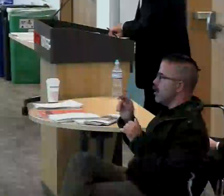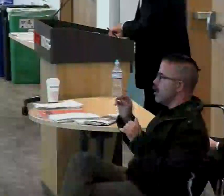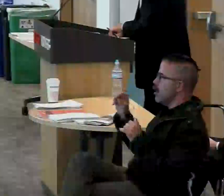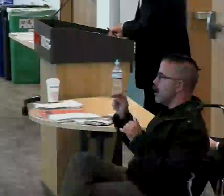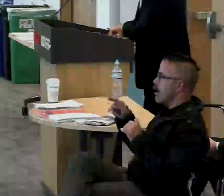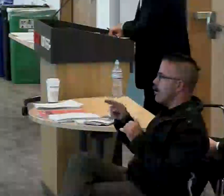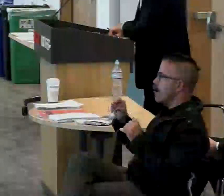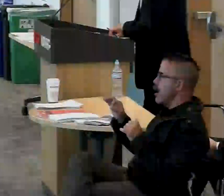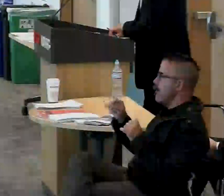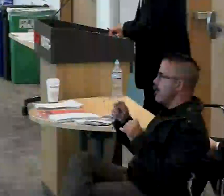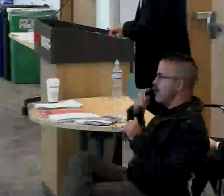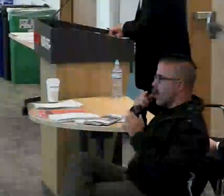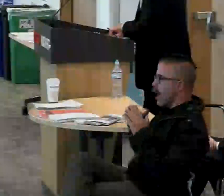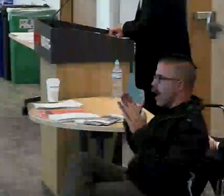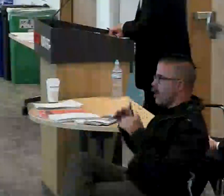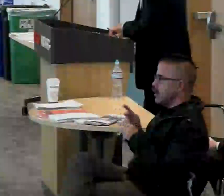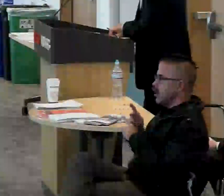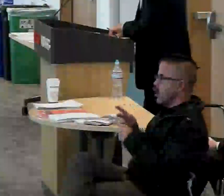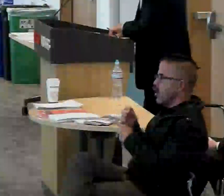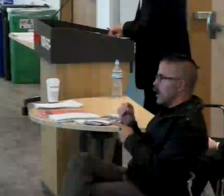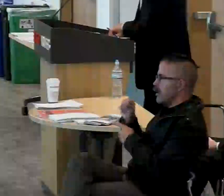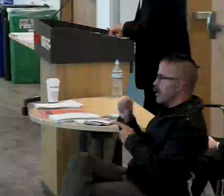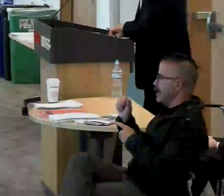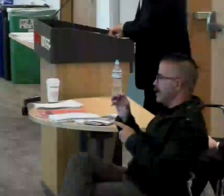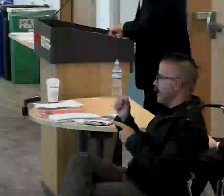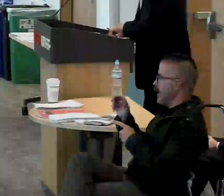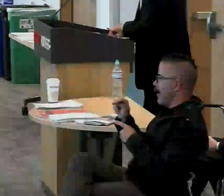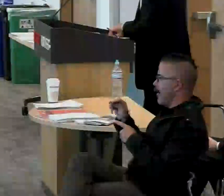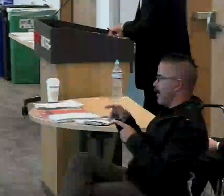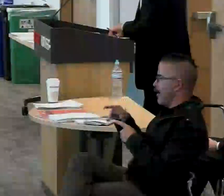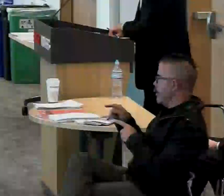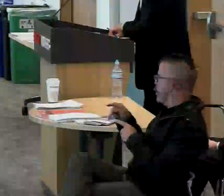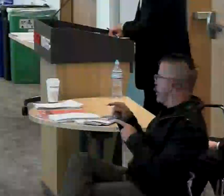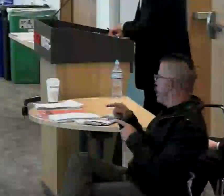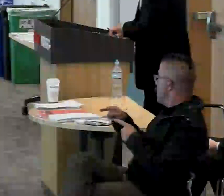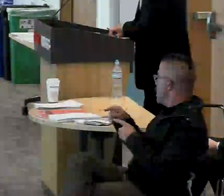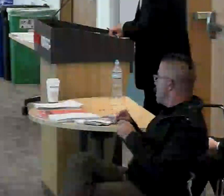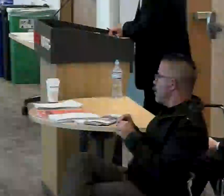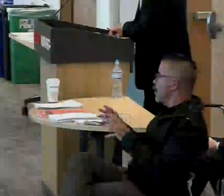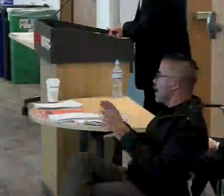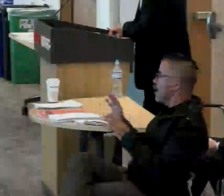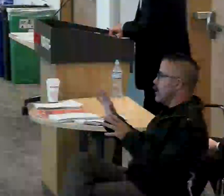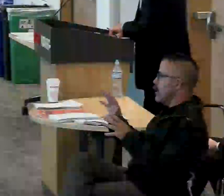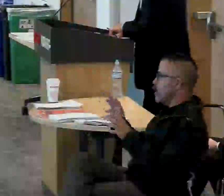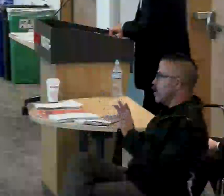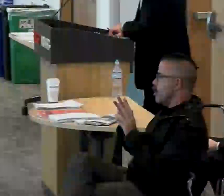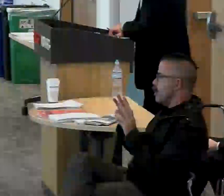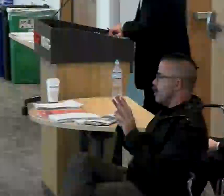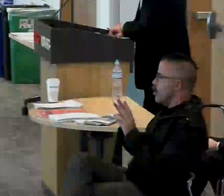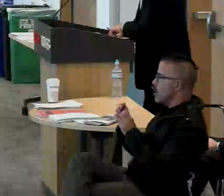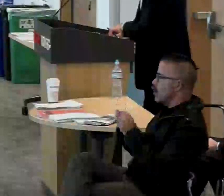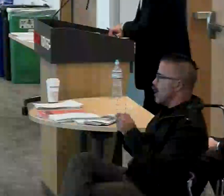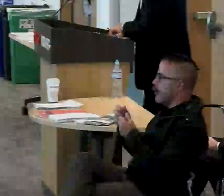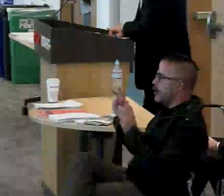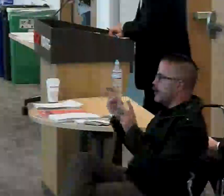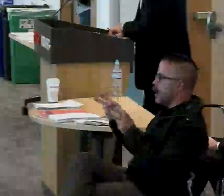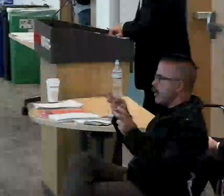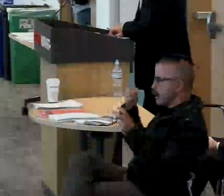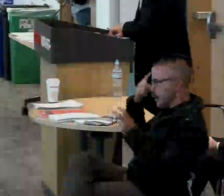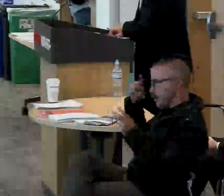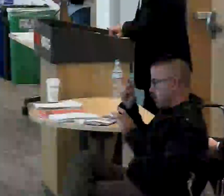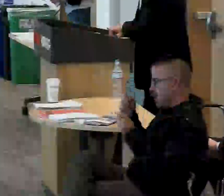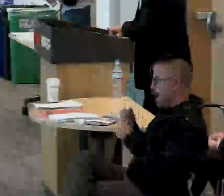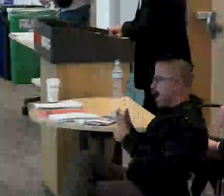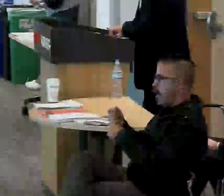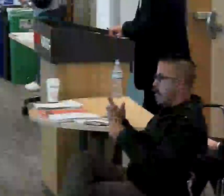what are workshop topics for their upcoming annual conference. I've never seen anything like